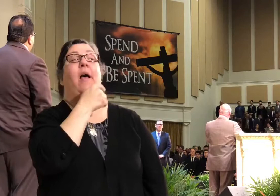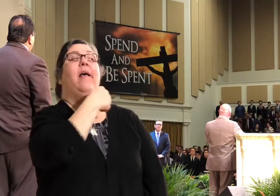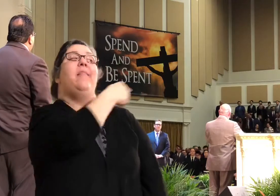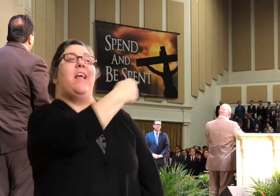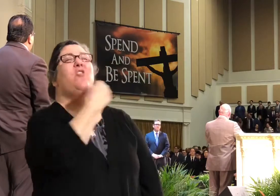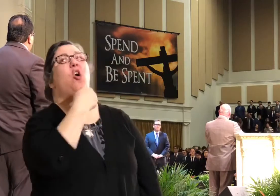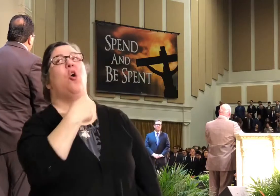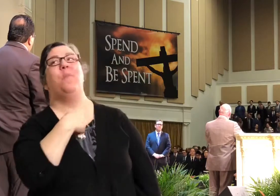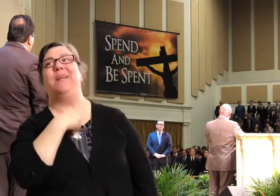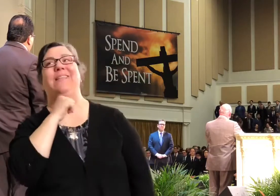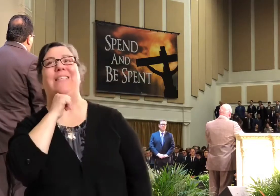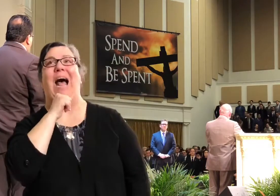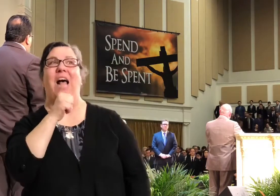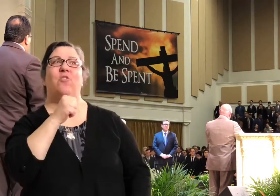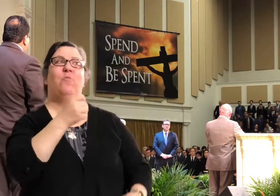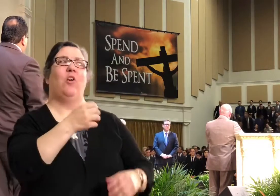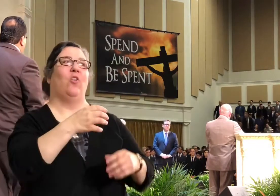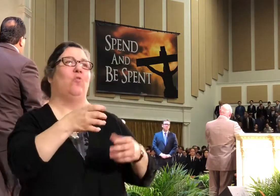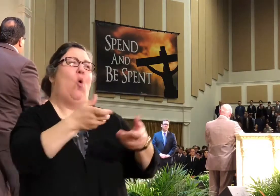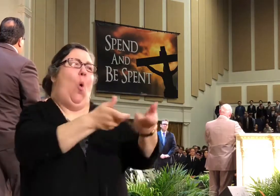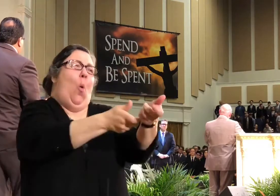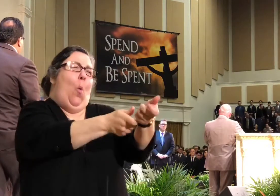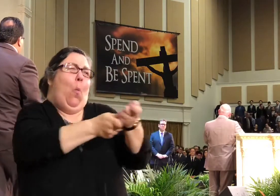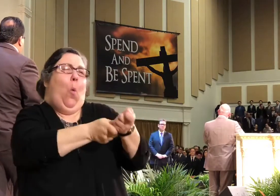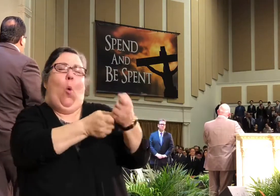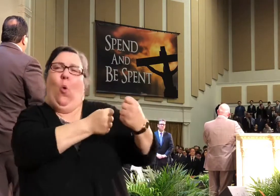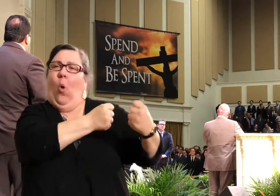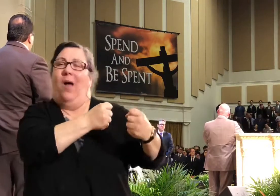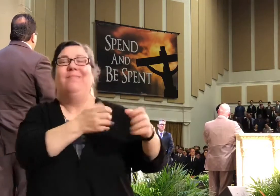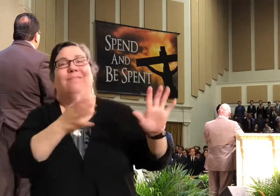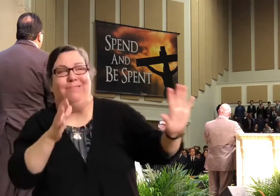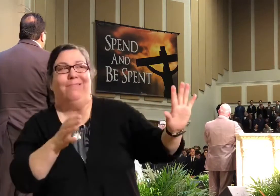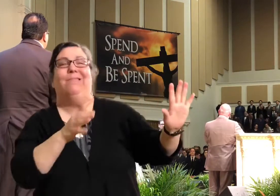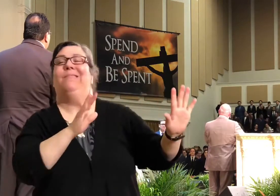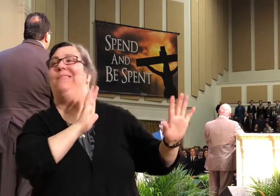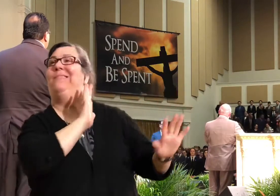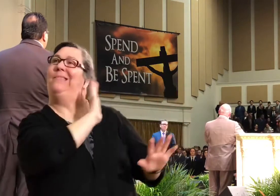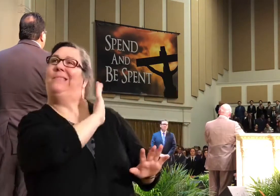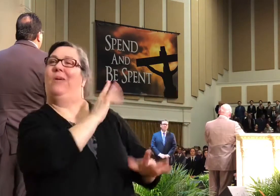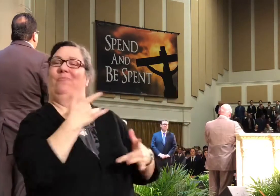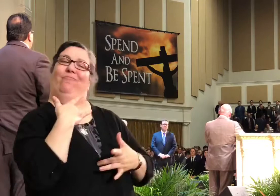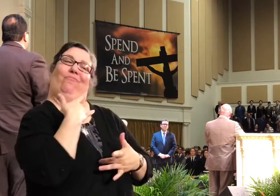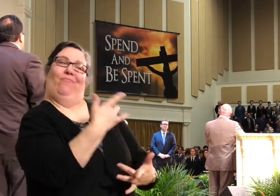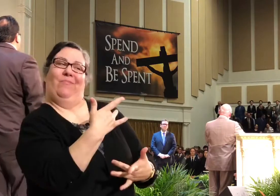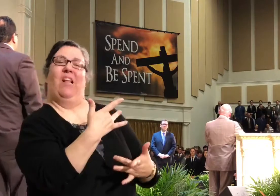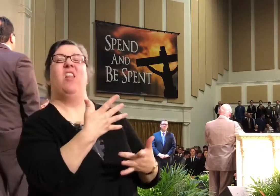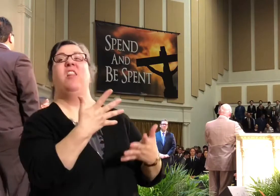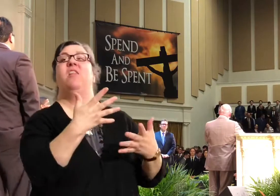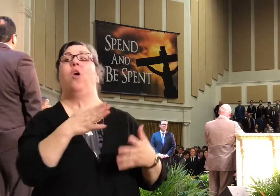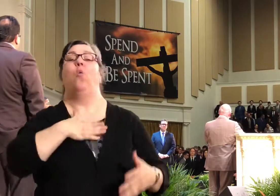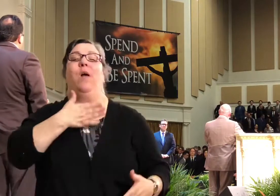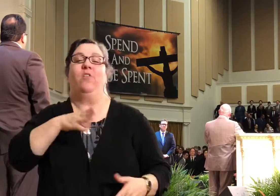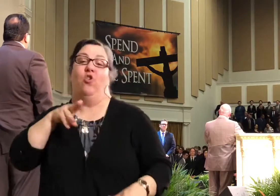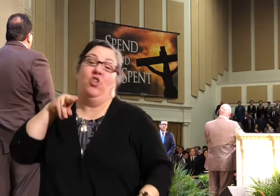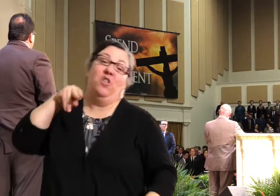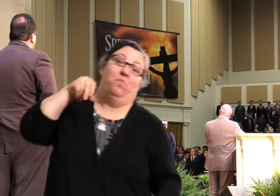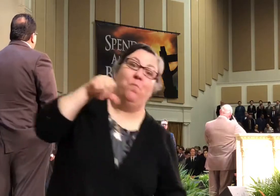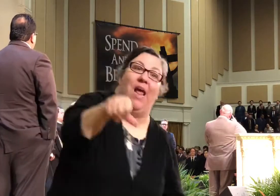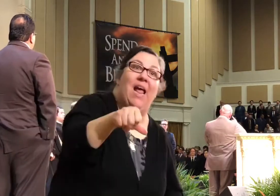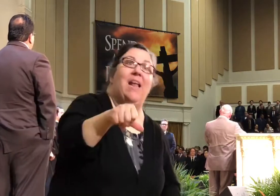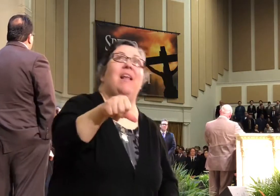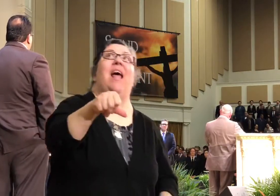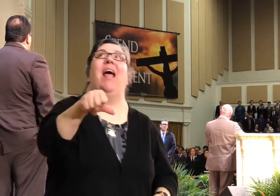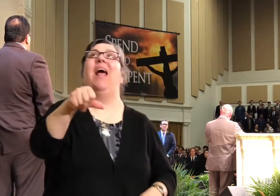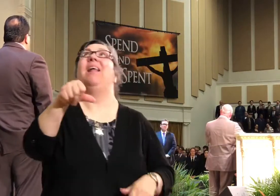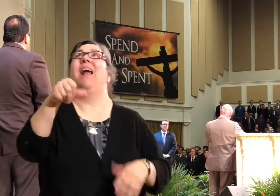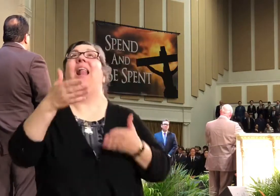very strong pull. That's just the kind of people they are. They're willing to spend and be spent